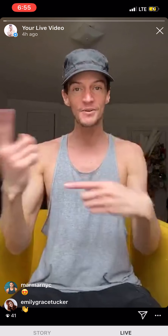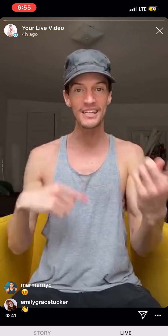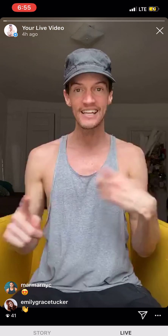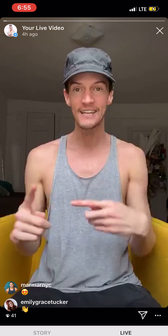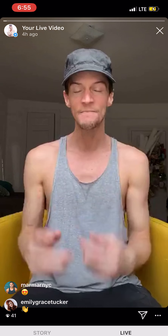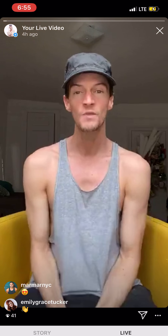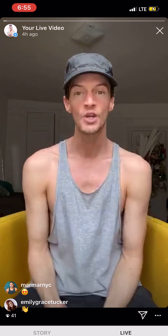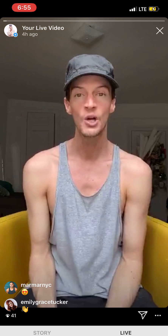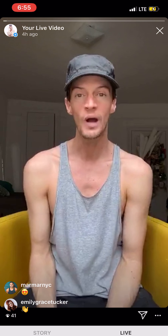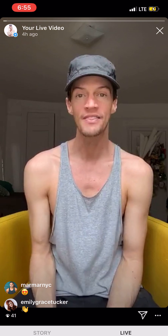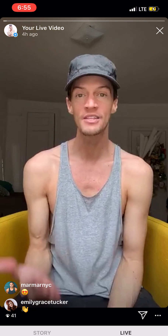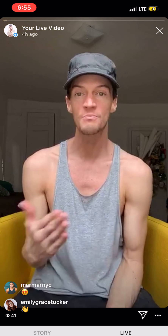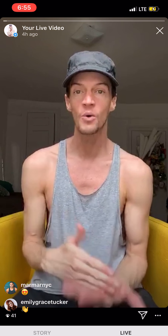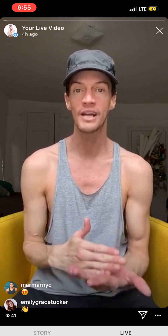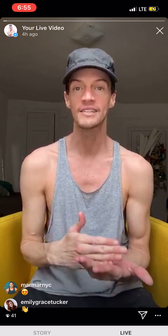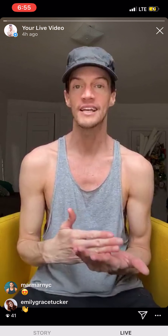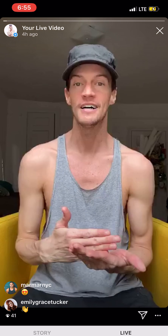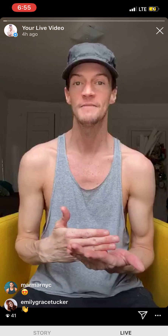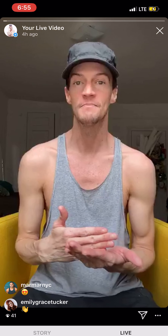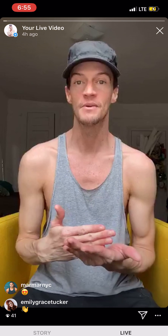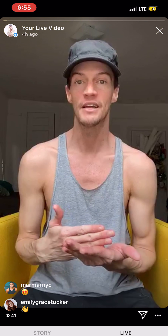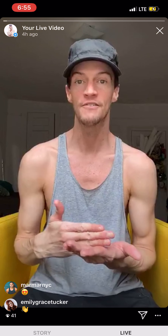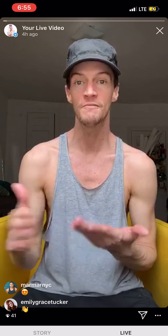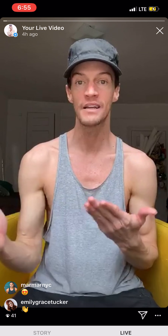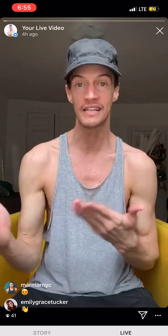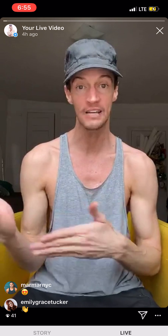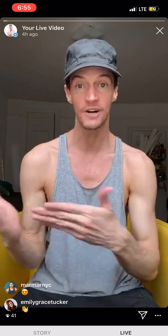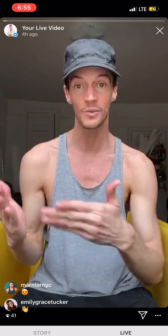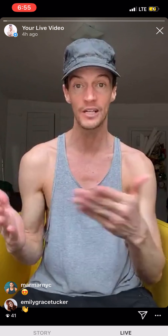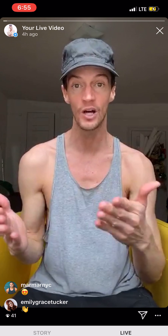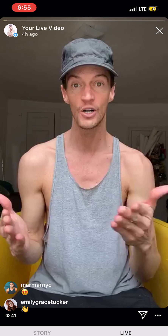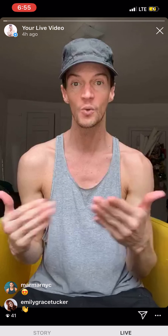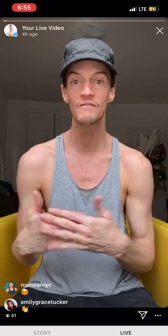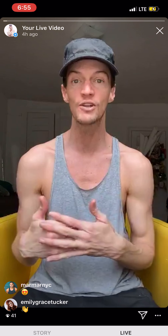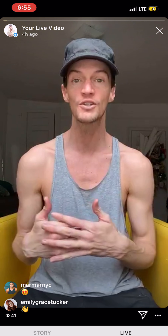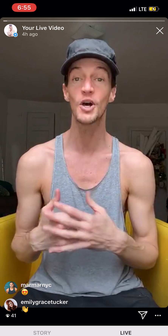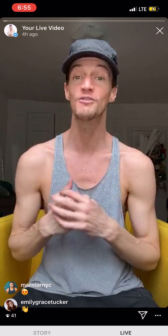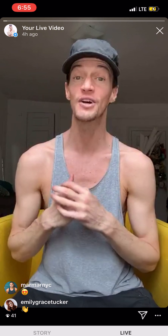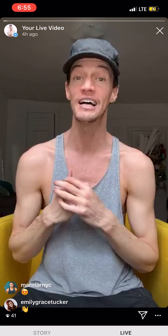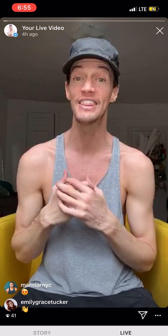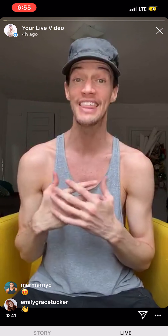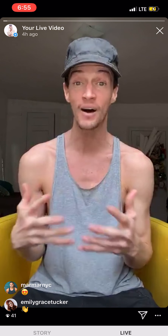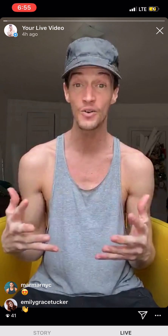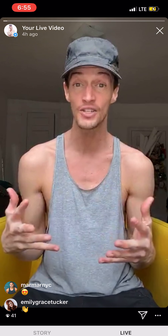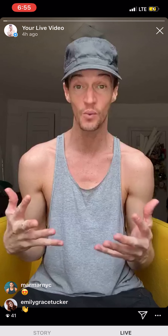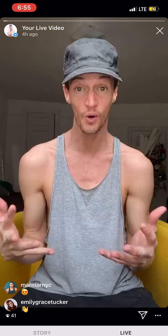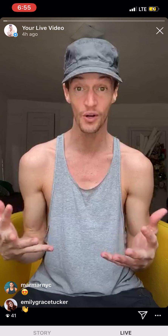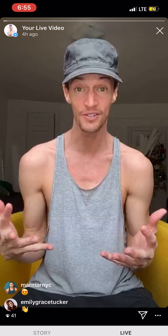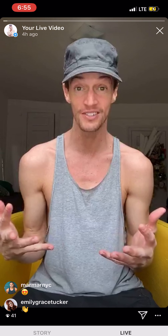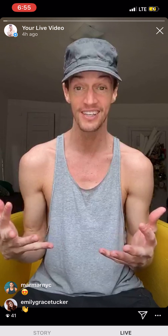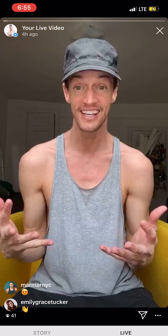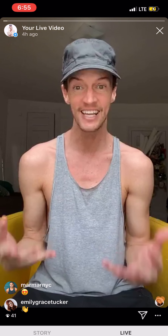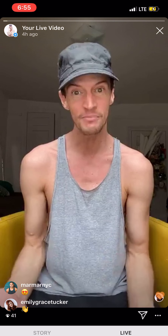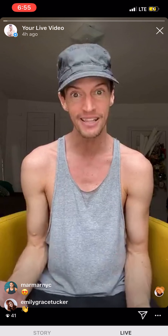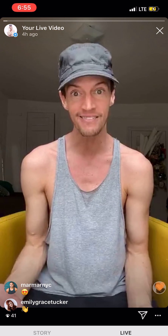in. You know, at this point, if you've been kind of following along, we've learned over a thousand words. Can you believe that?